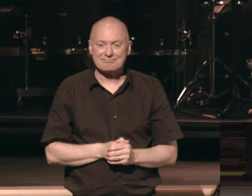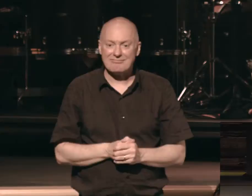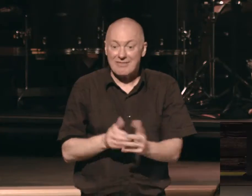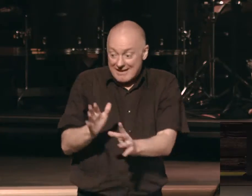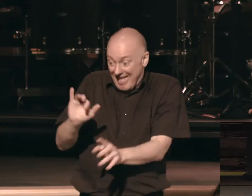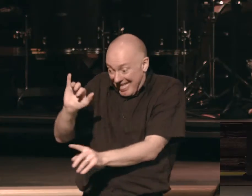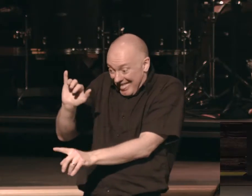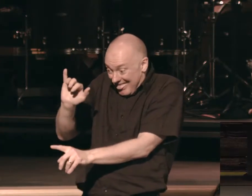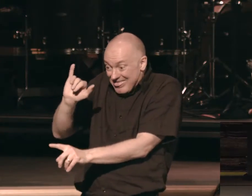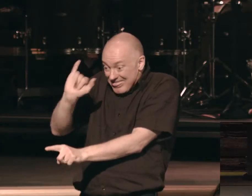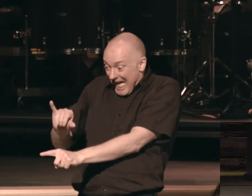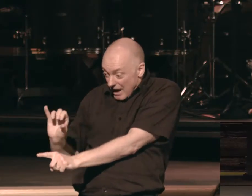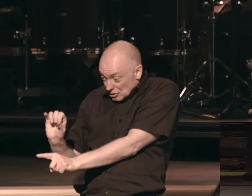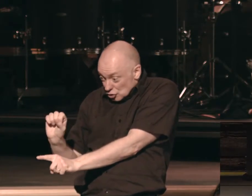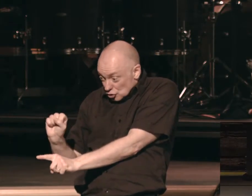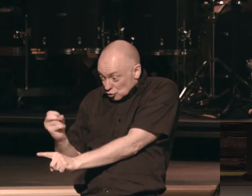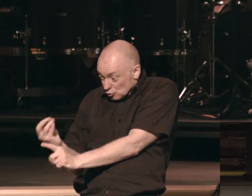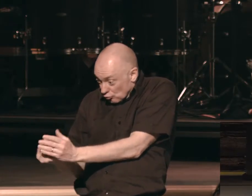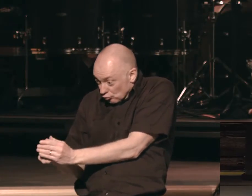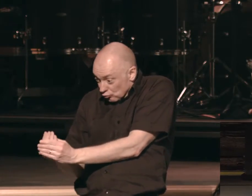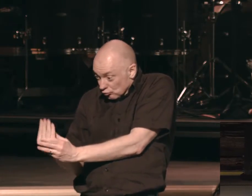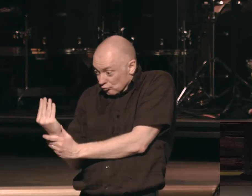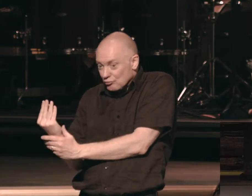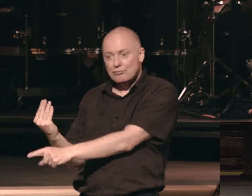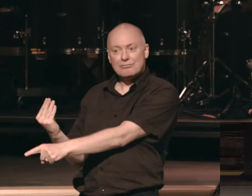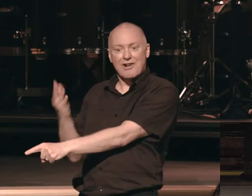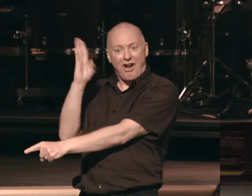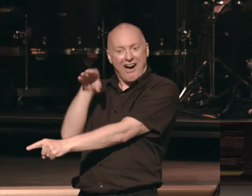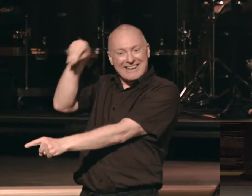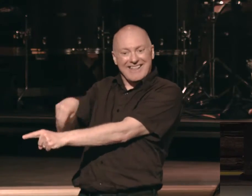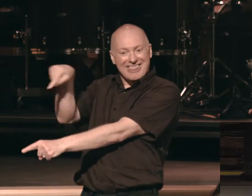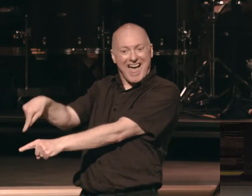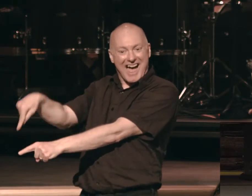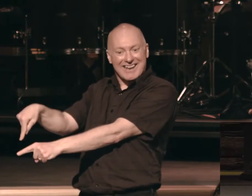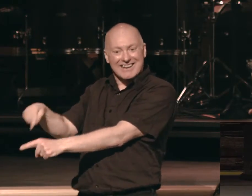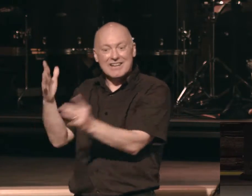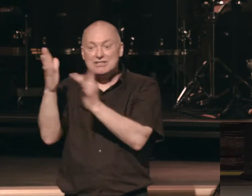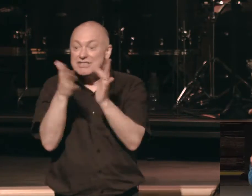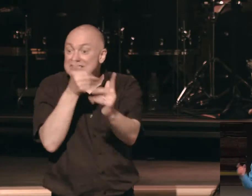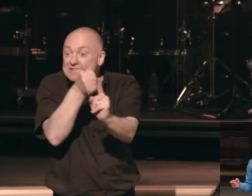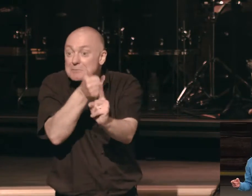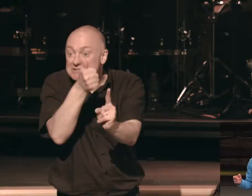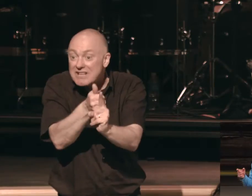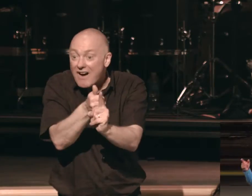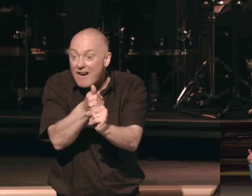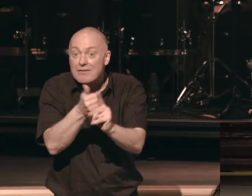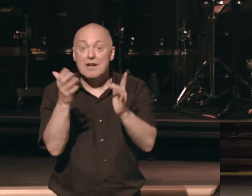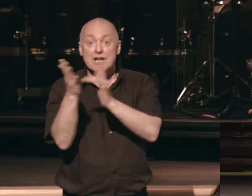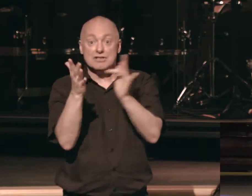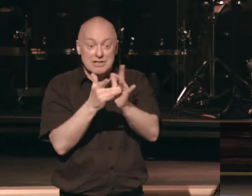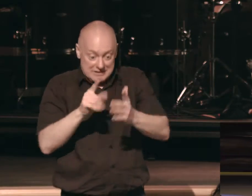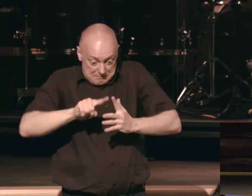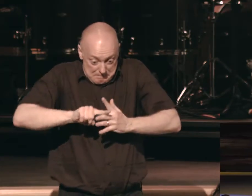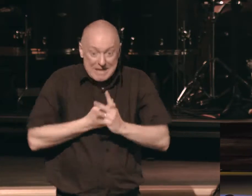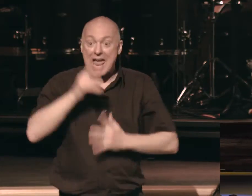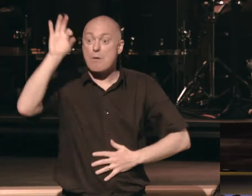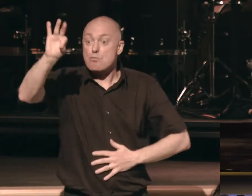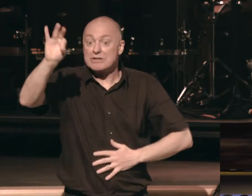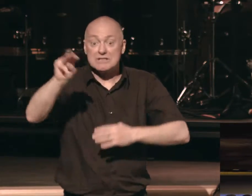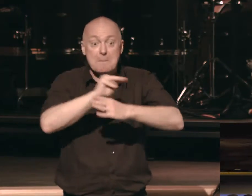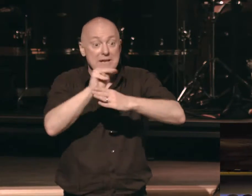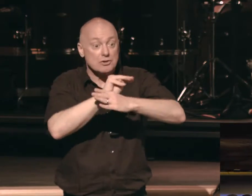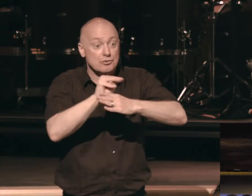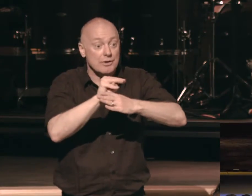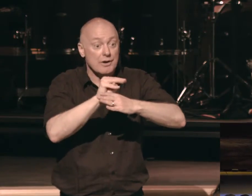this shoot, in this branch, in the Messiah. It was Jesus Himself, when He began His